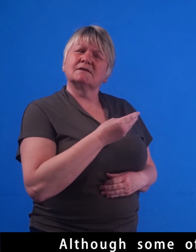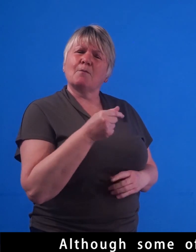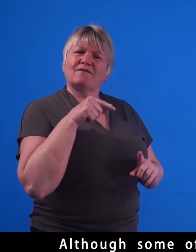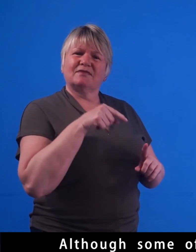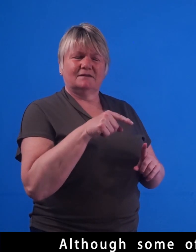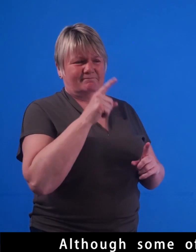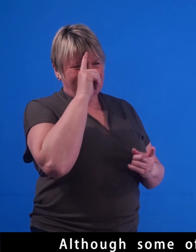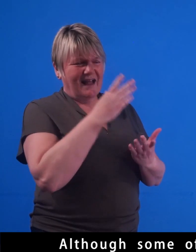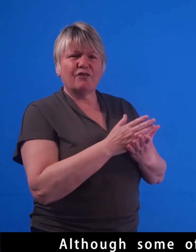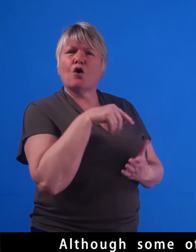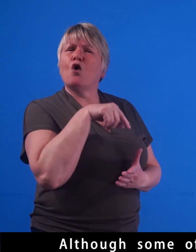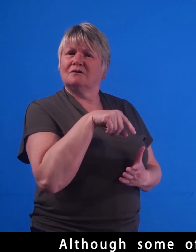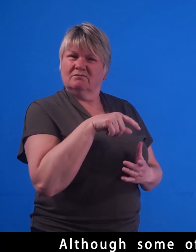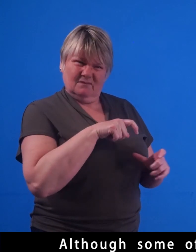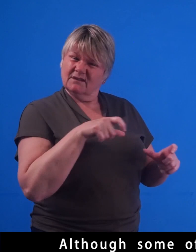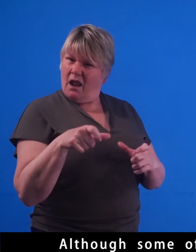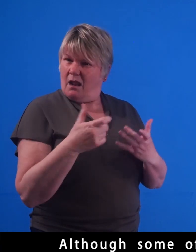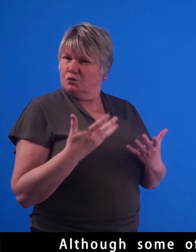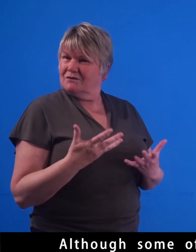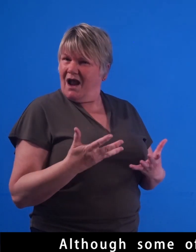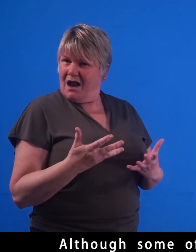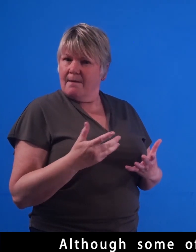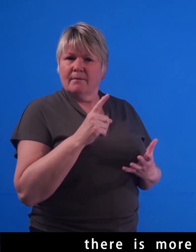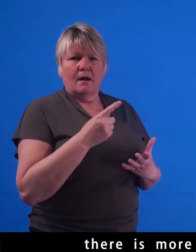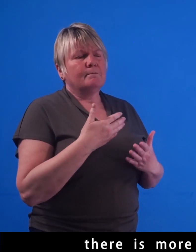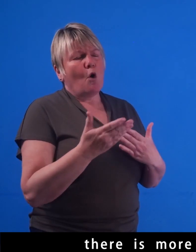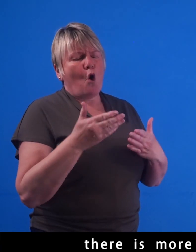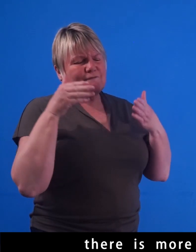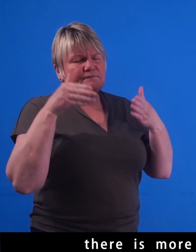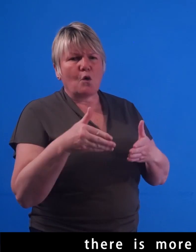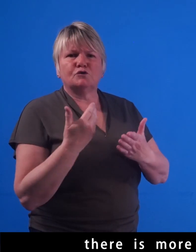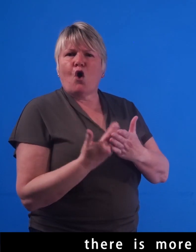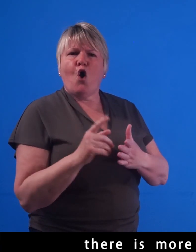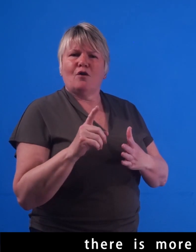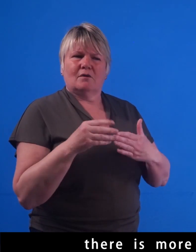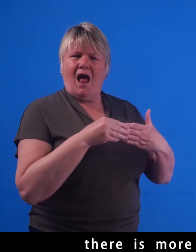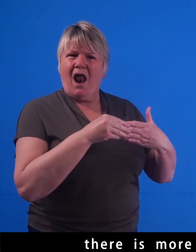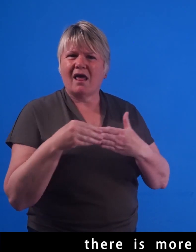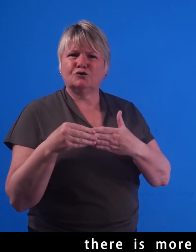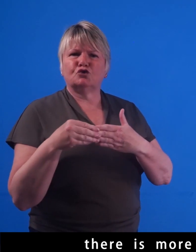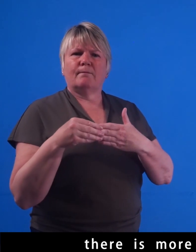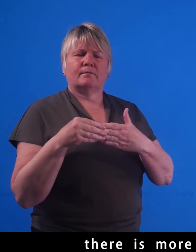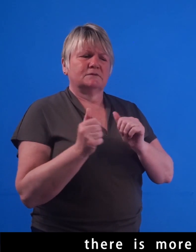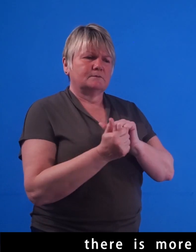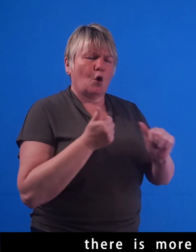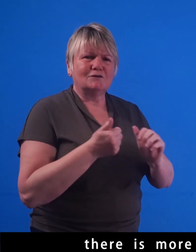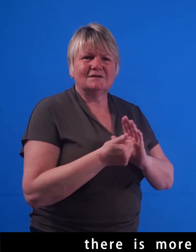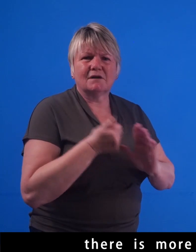Although some of this ethos remains today, there is more emphasis on leadership and sporting skills